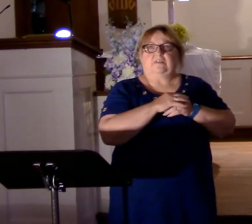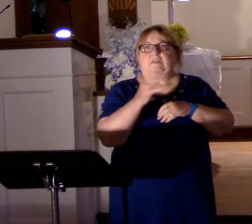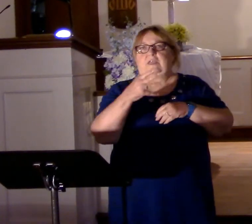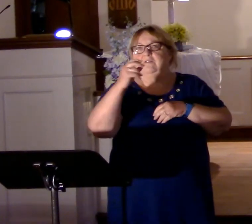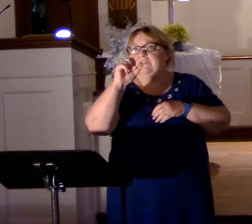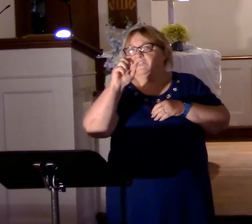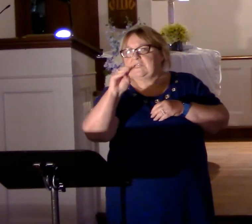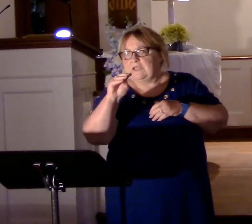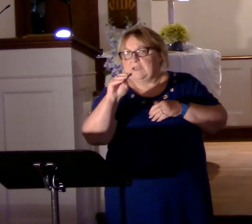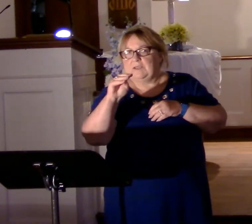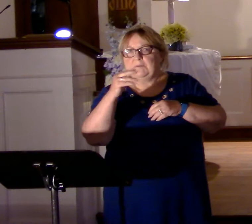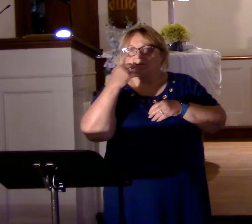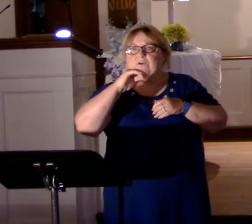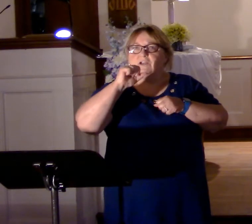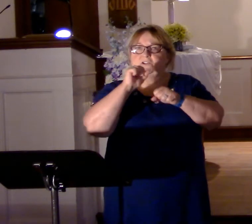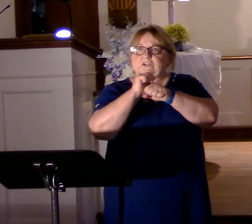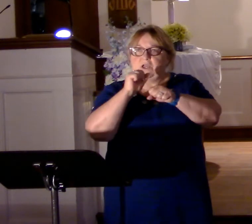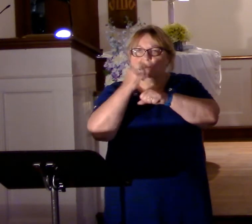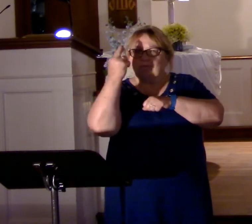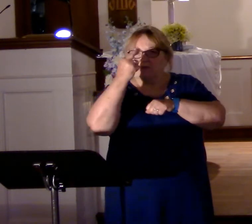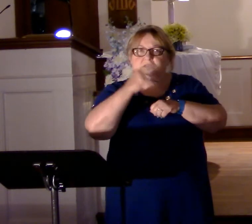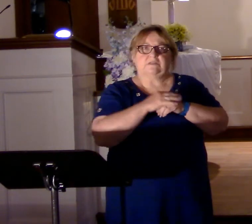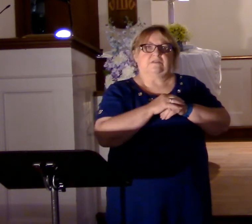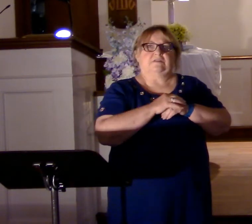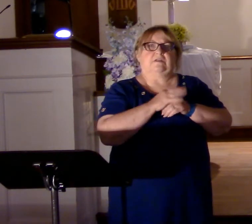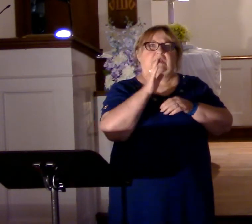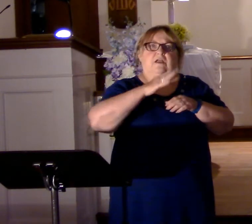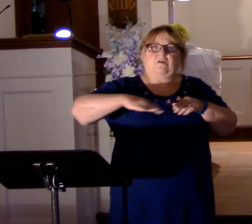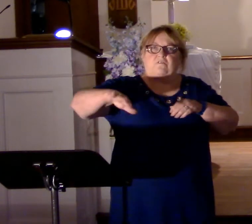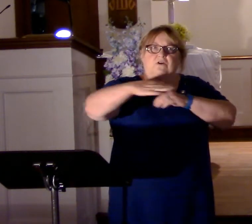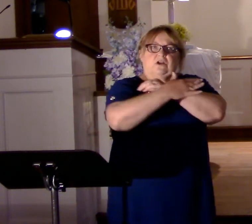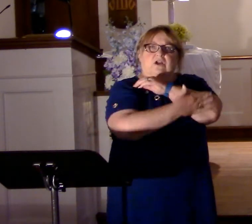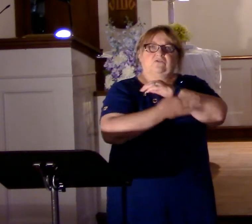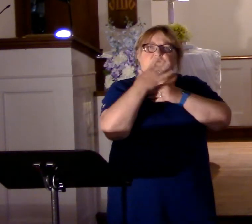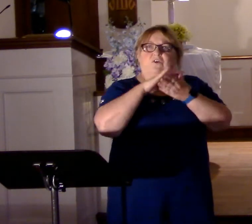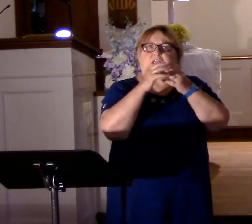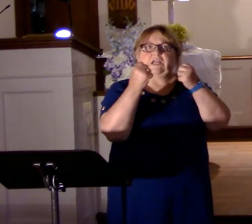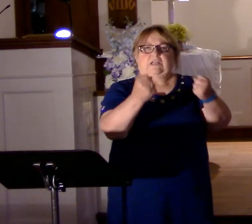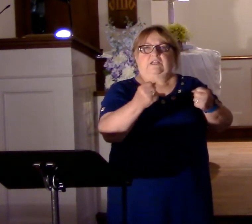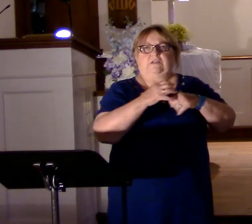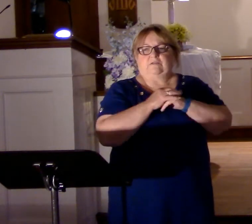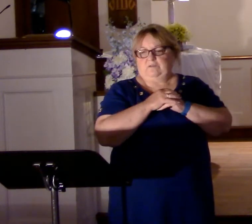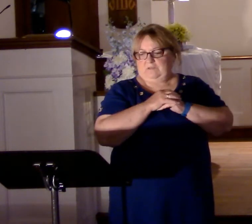out to Sam for a job, and to our country for healing.